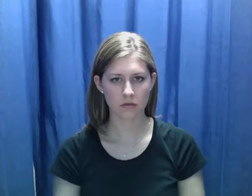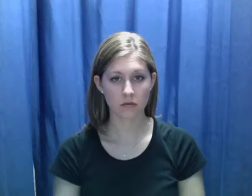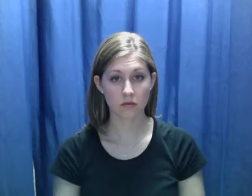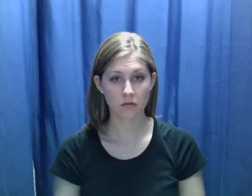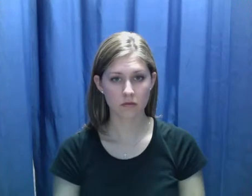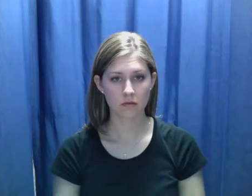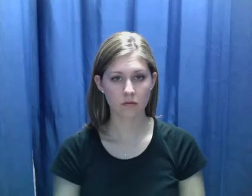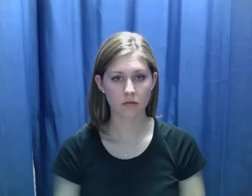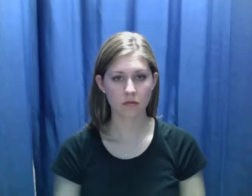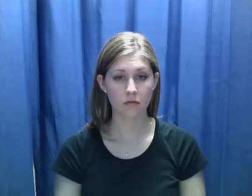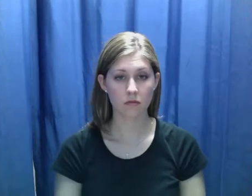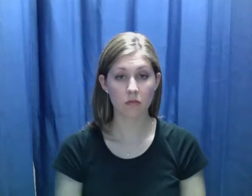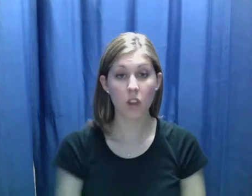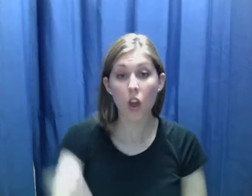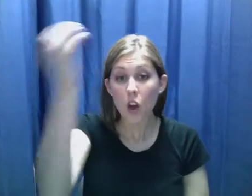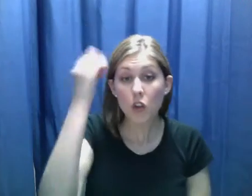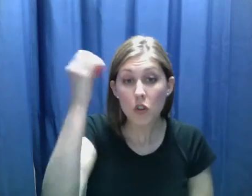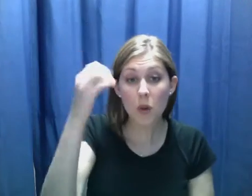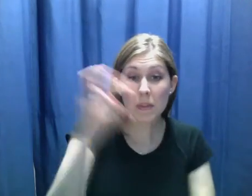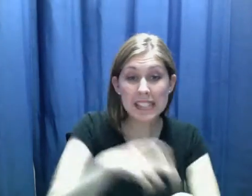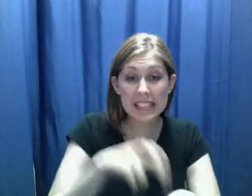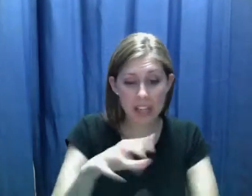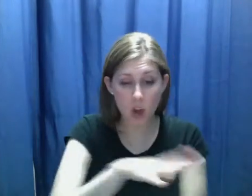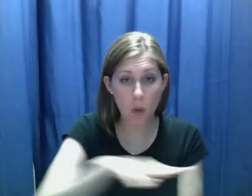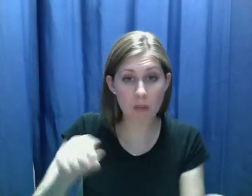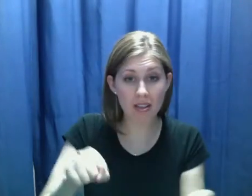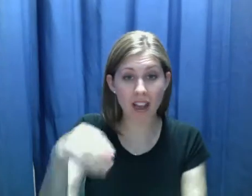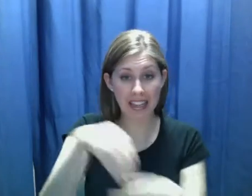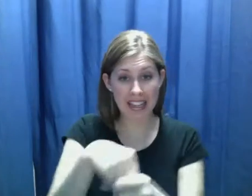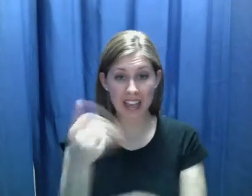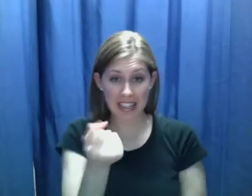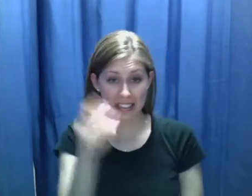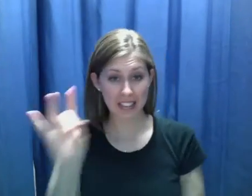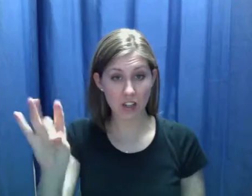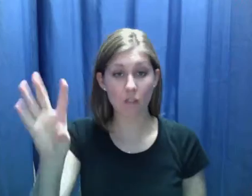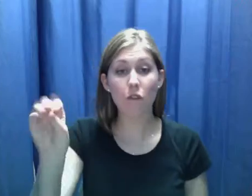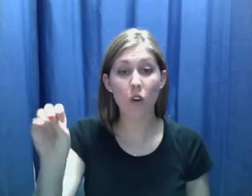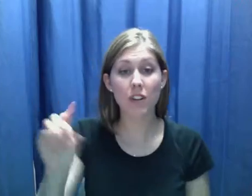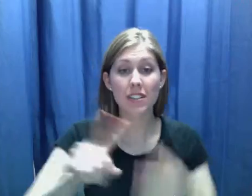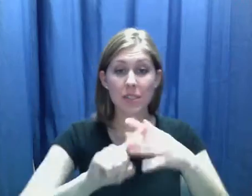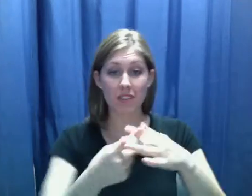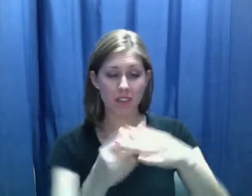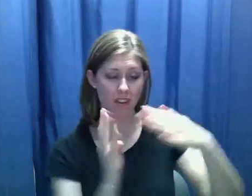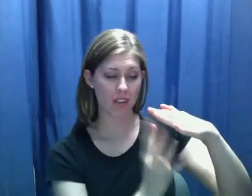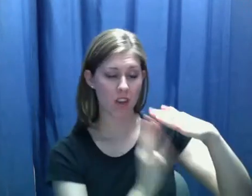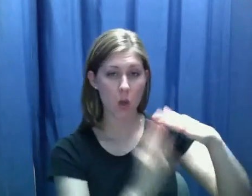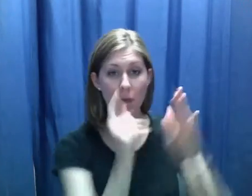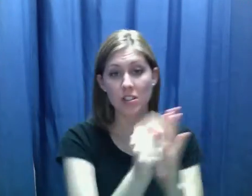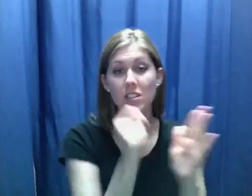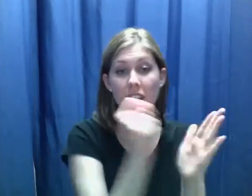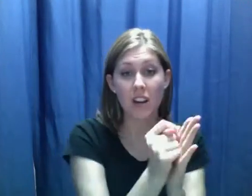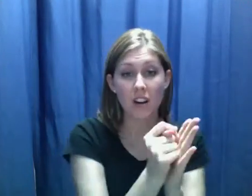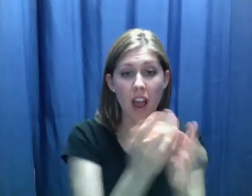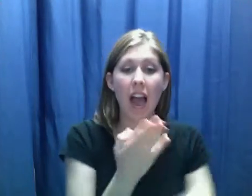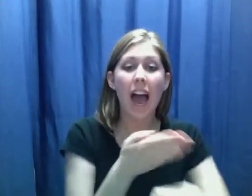A European potato blight in the 1840s began the immigration era, after Ireland and other